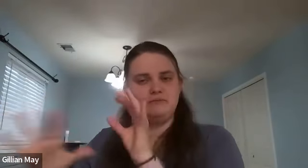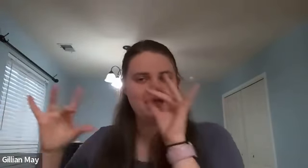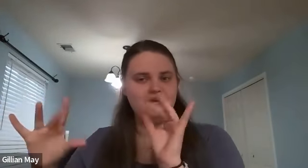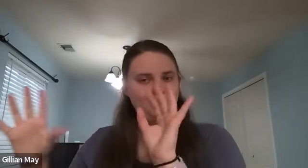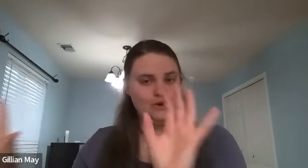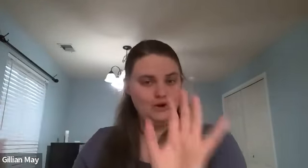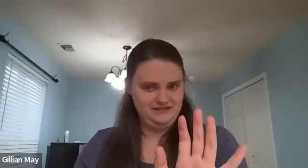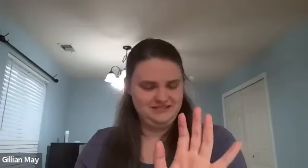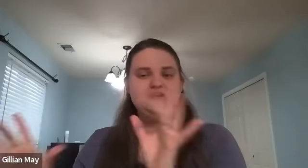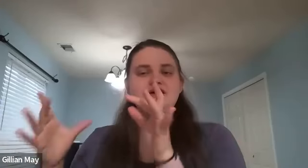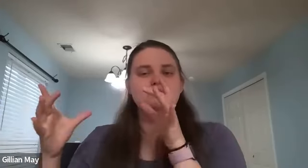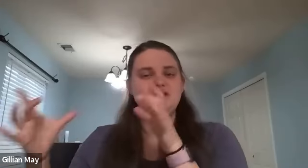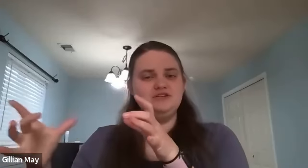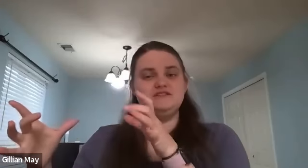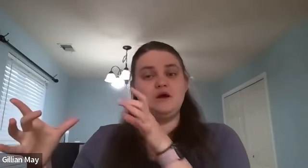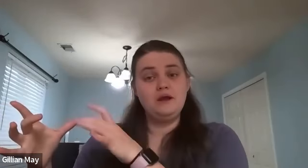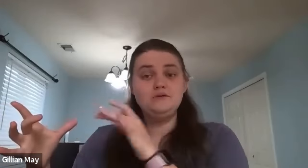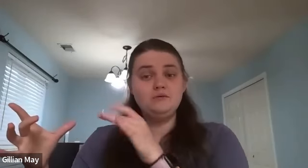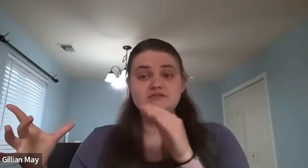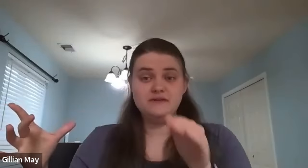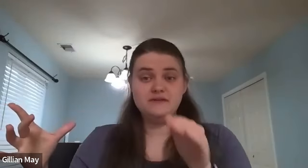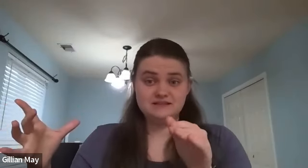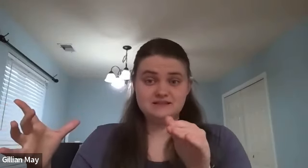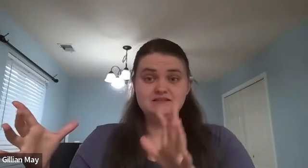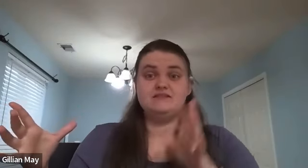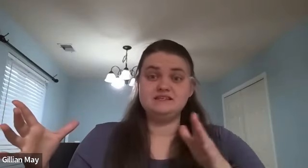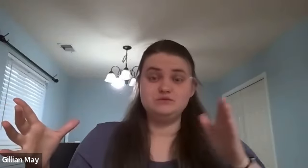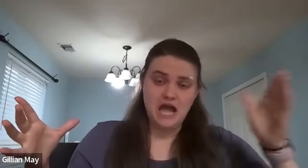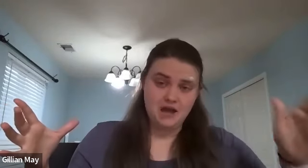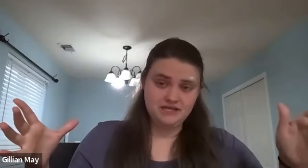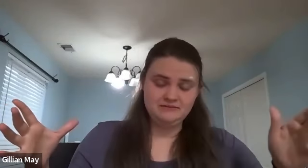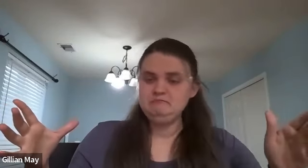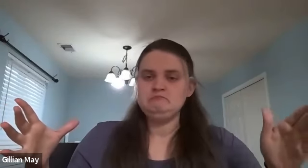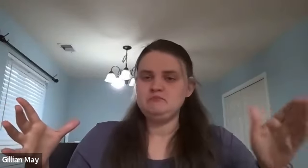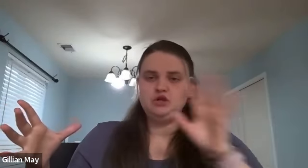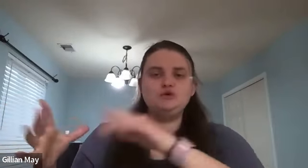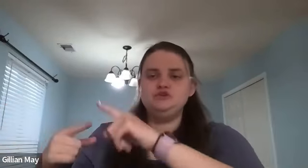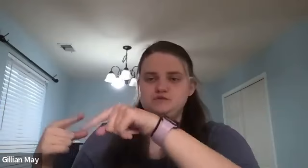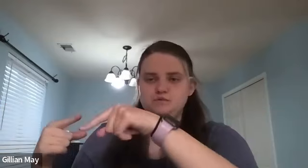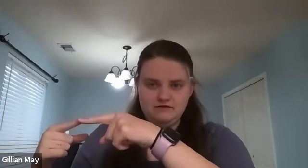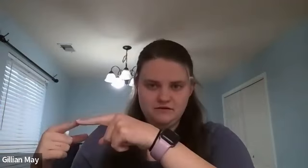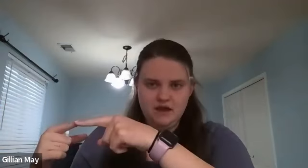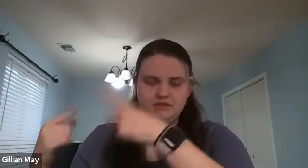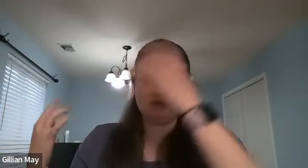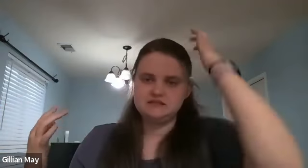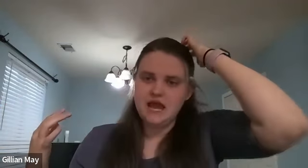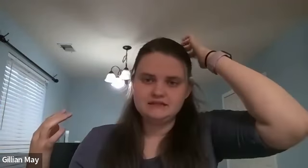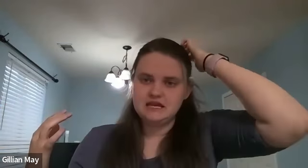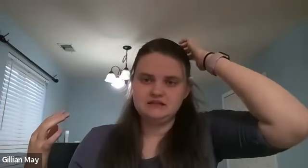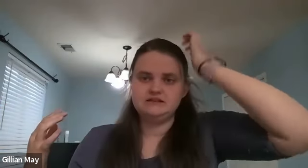grammatic words, but using that when we do this, this will happen. you don't use when for that, because that technically is